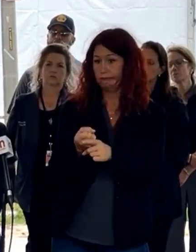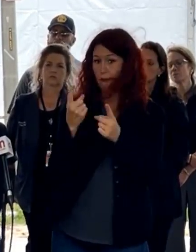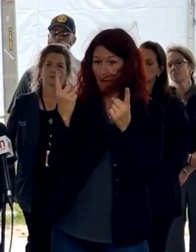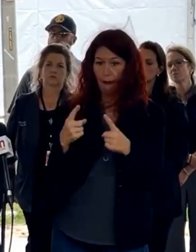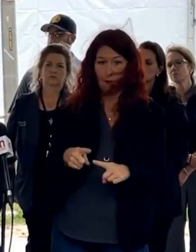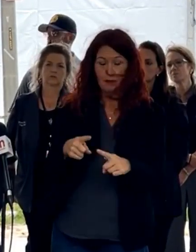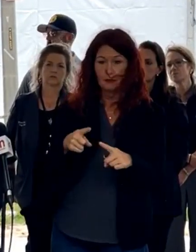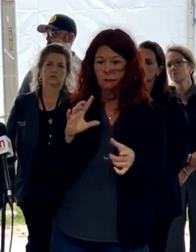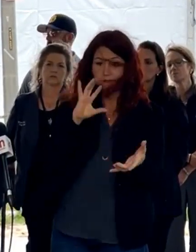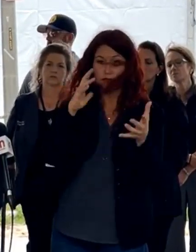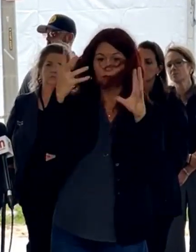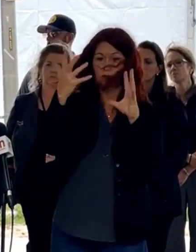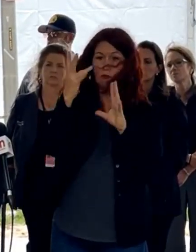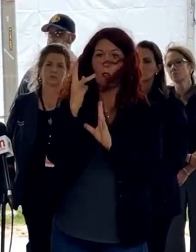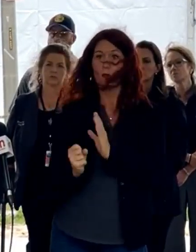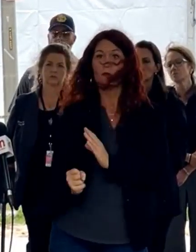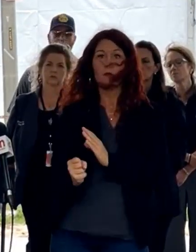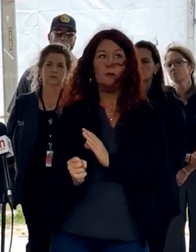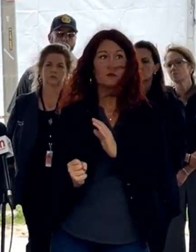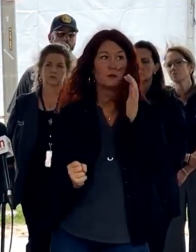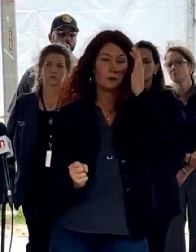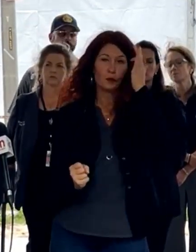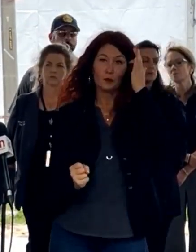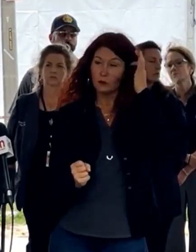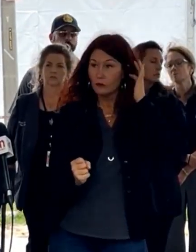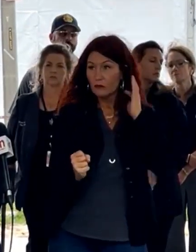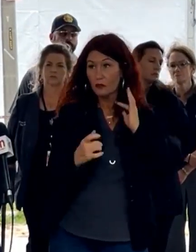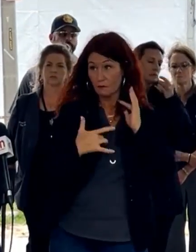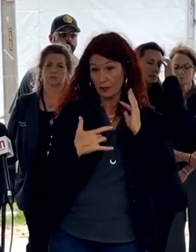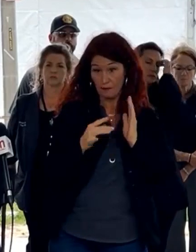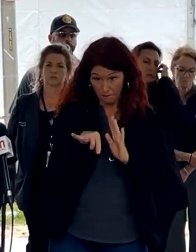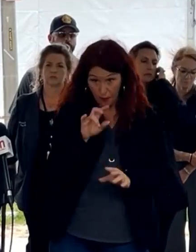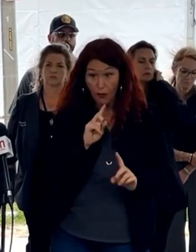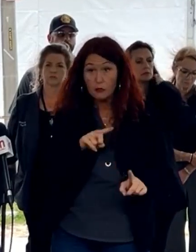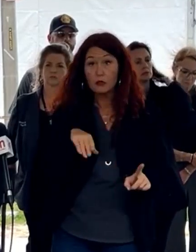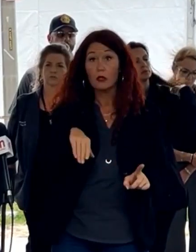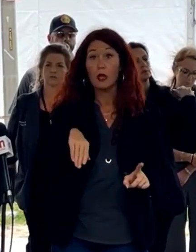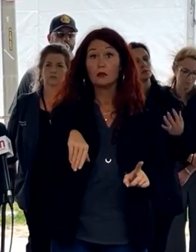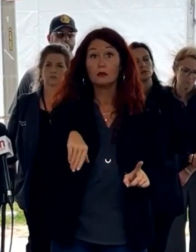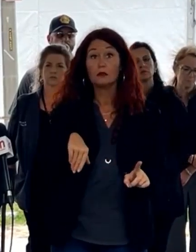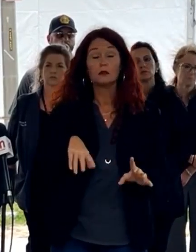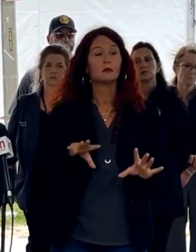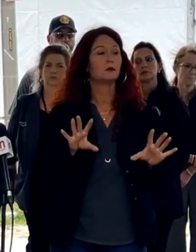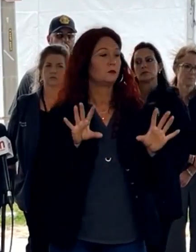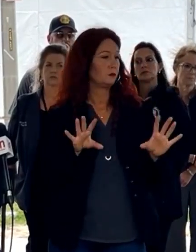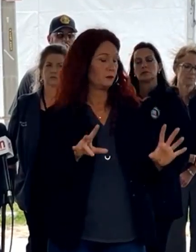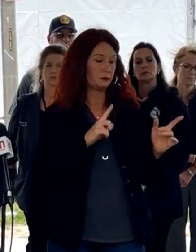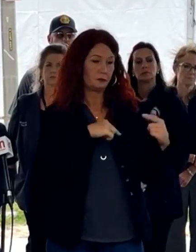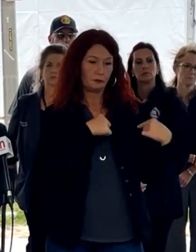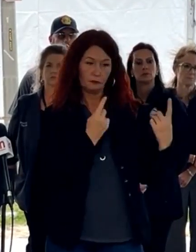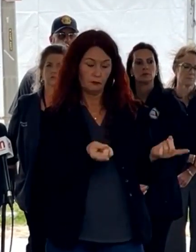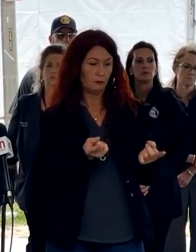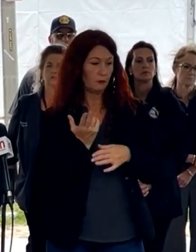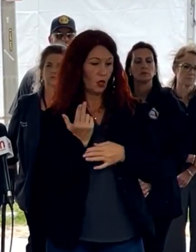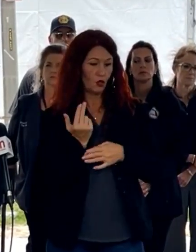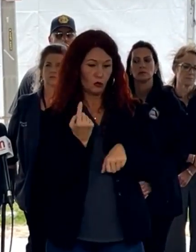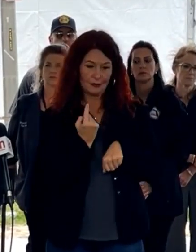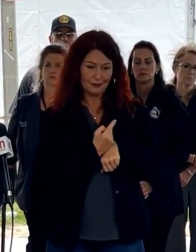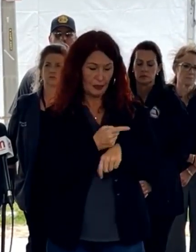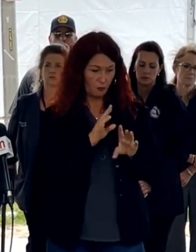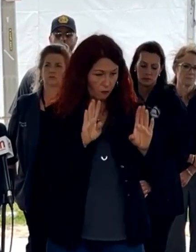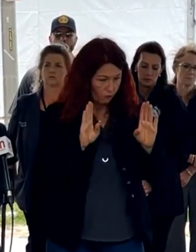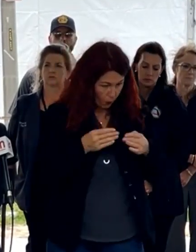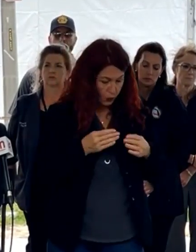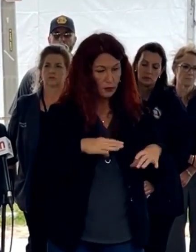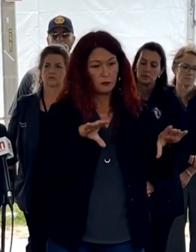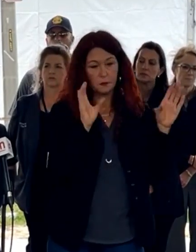So, as you all know, we were focused squarely on search and rescue, but while preserving all possible evidence.